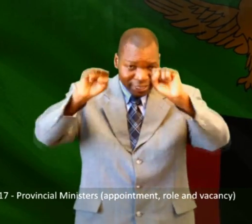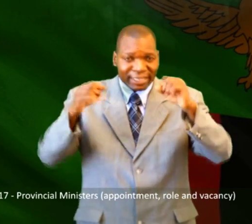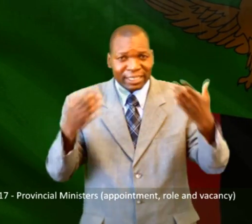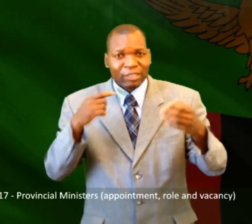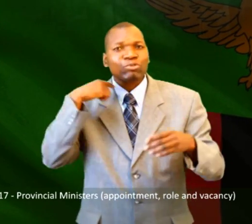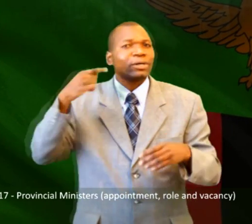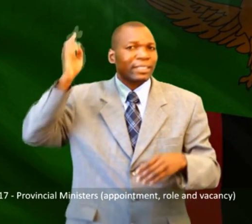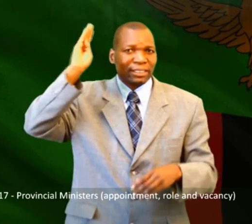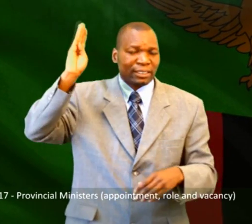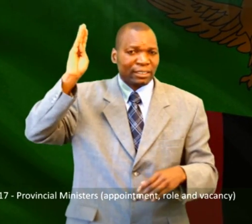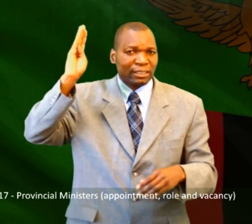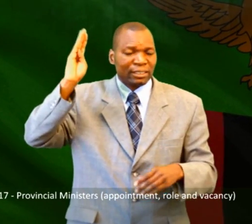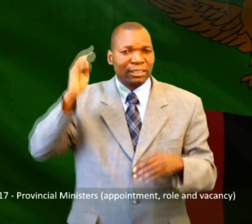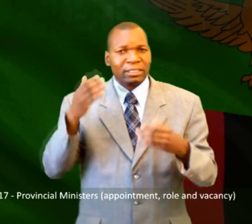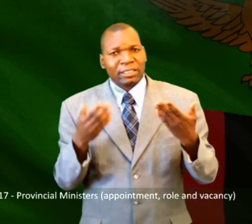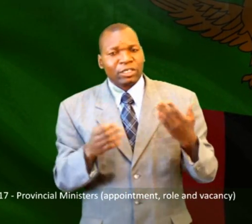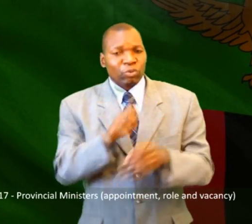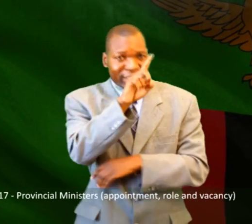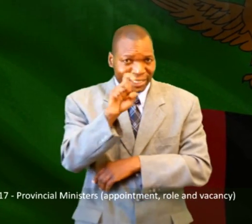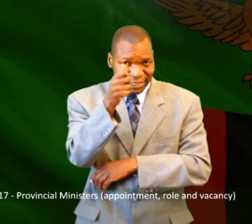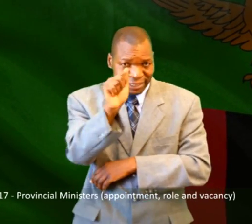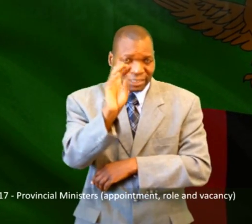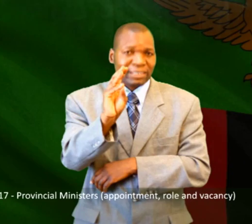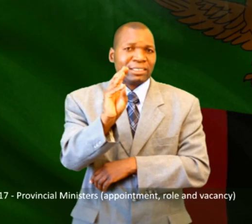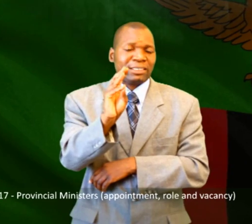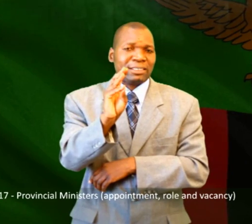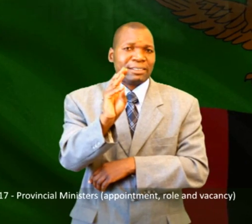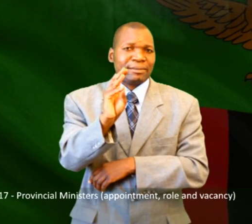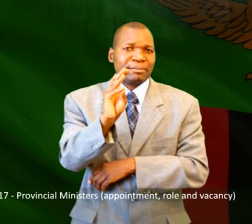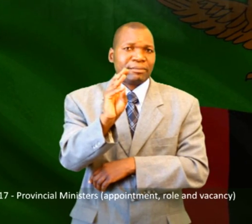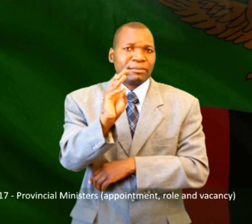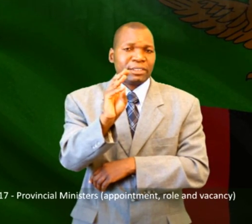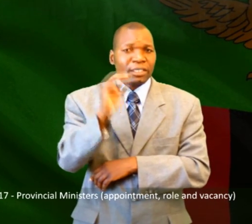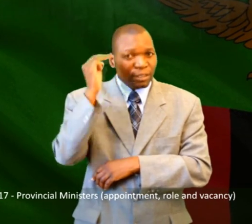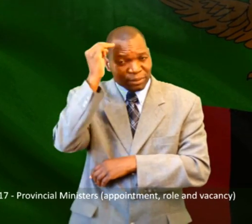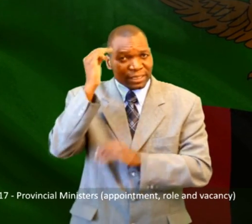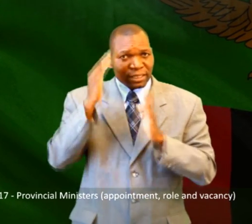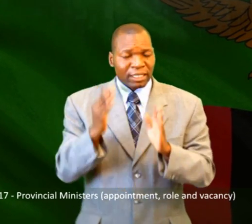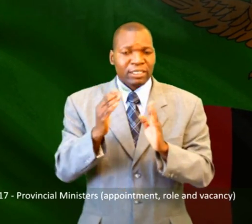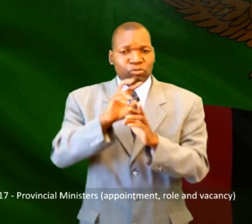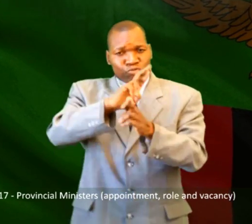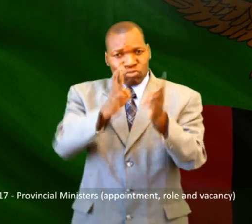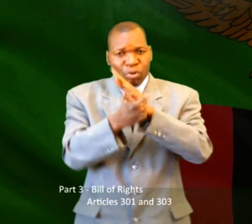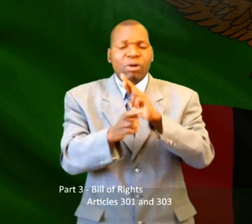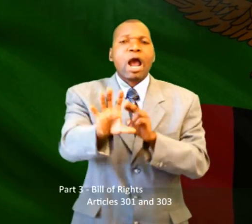117. Provincial ministers, that is appointment, role and vacancy. Part